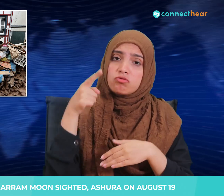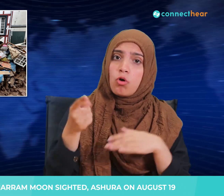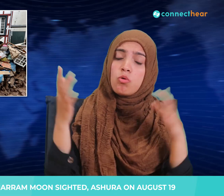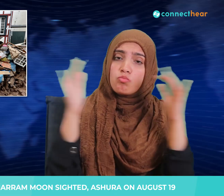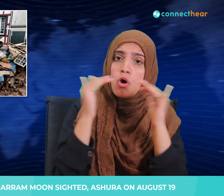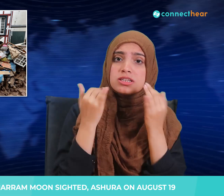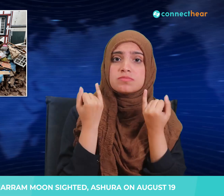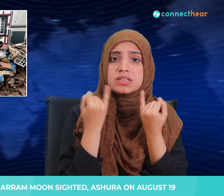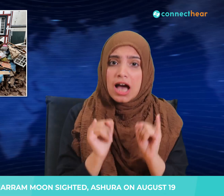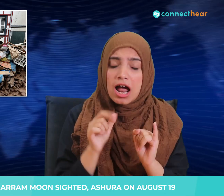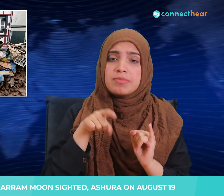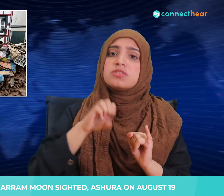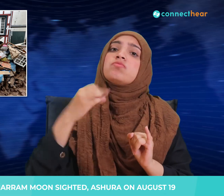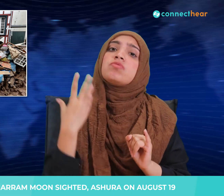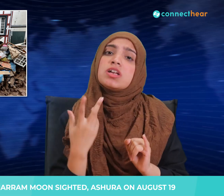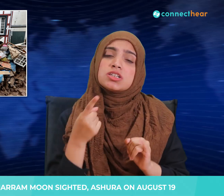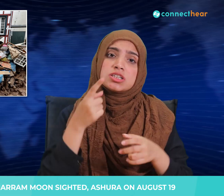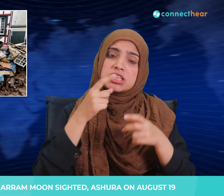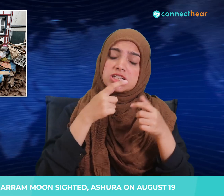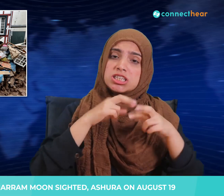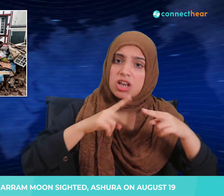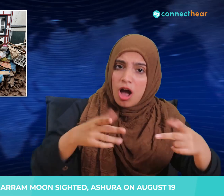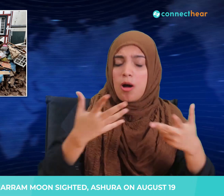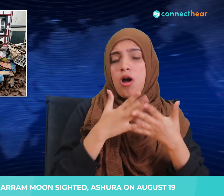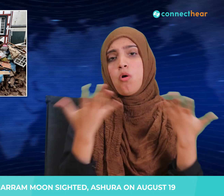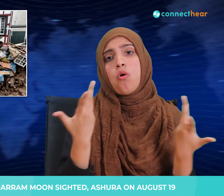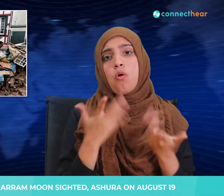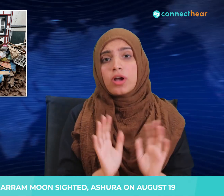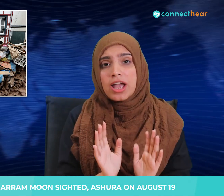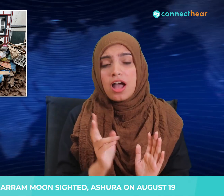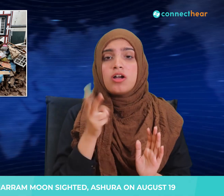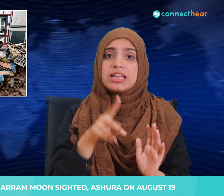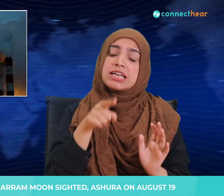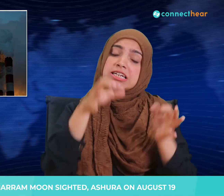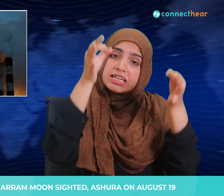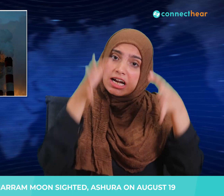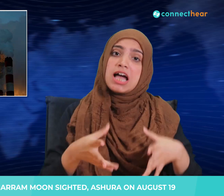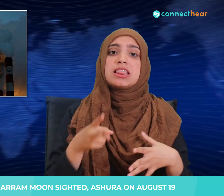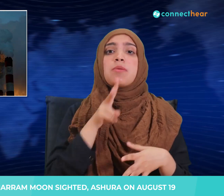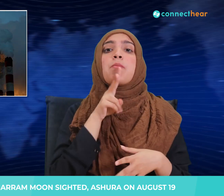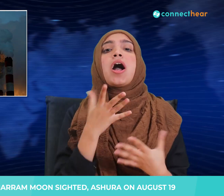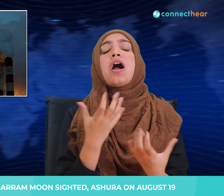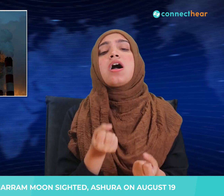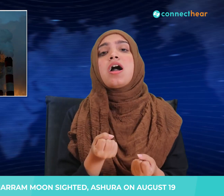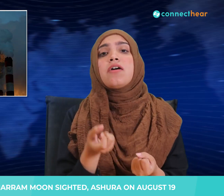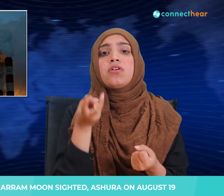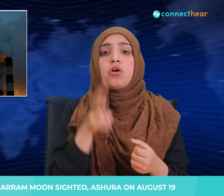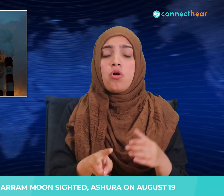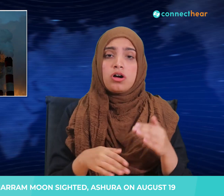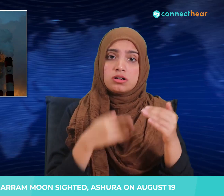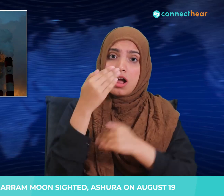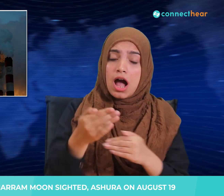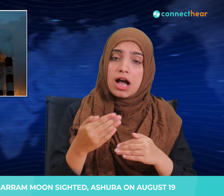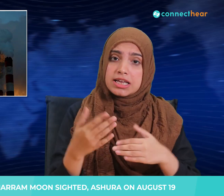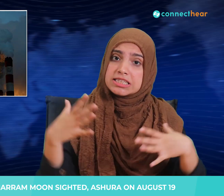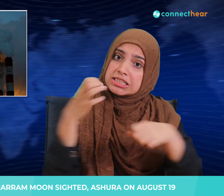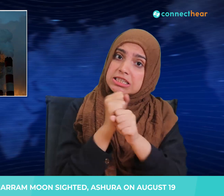fuels before they destroy our planet. In an interview with Reuters, activist Greta